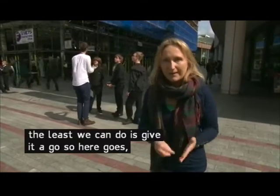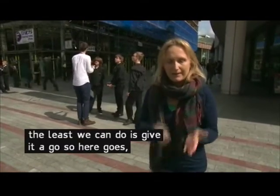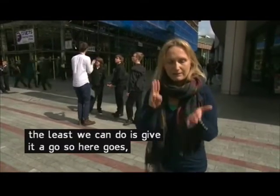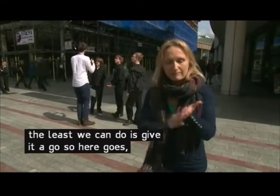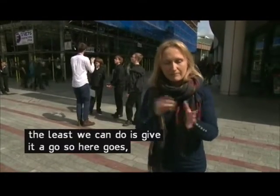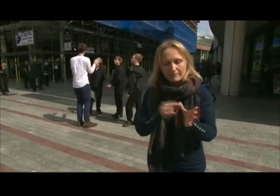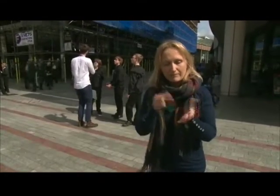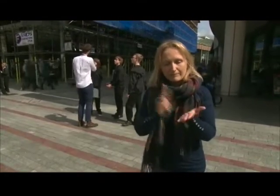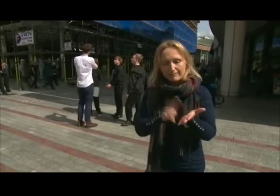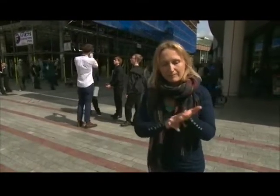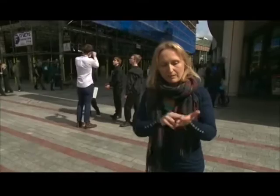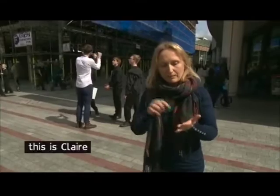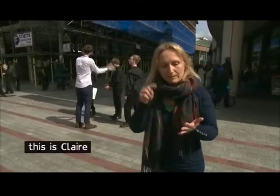Manning